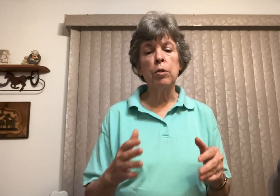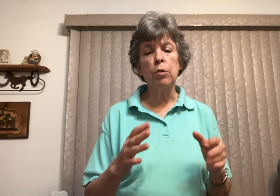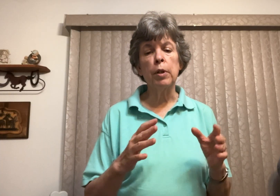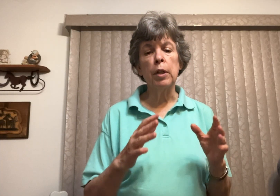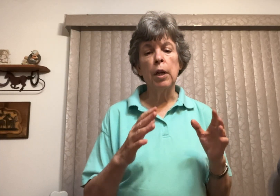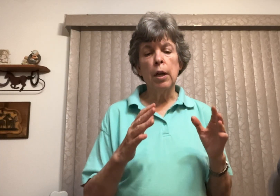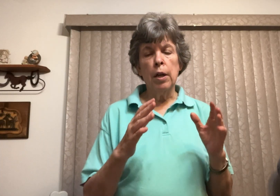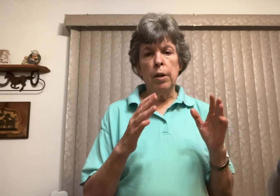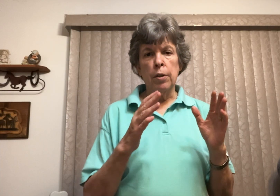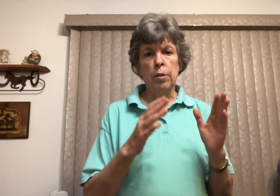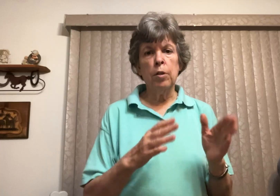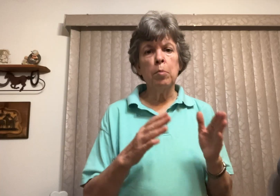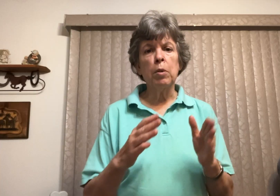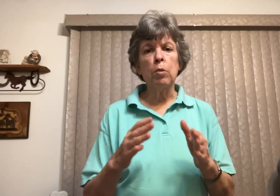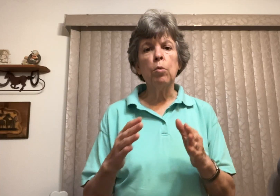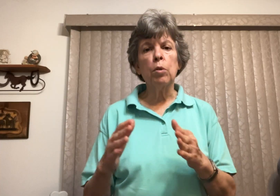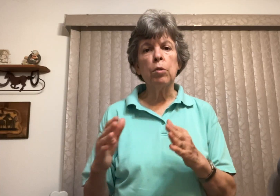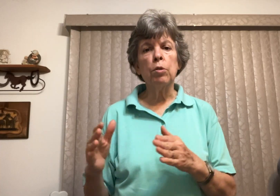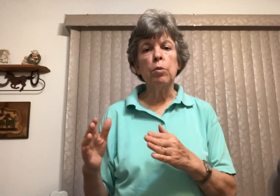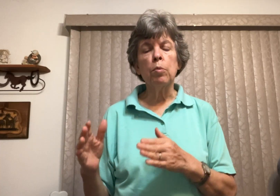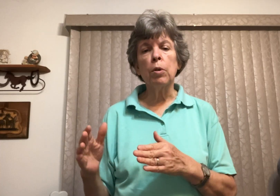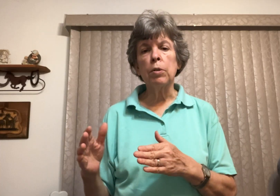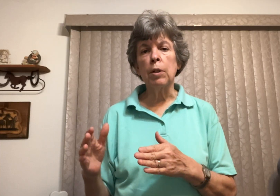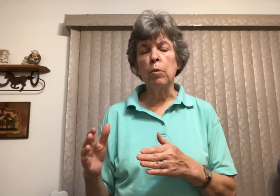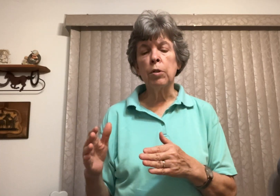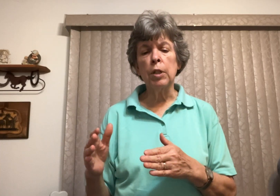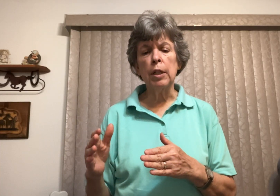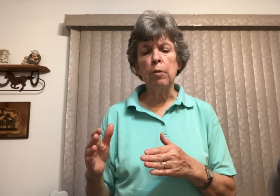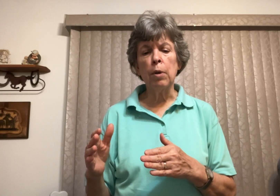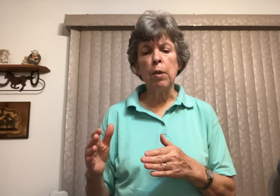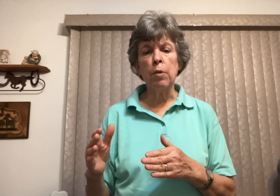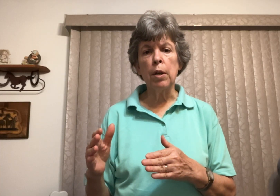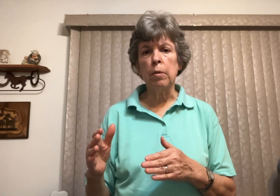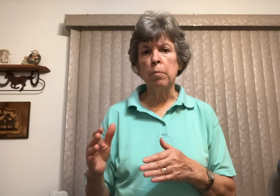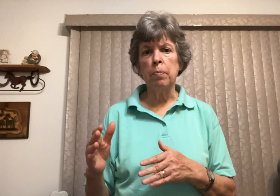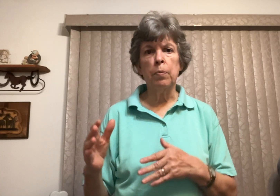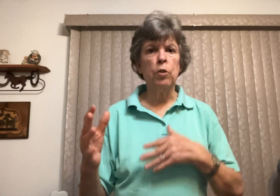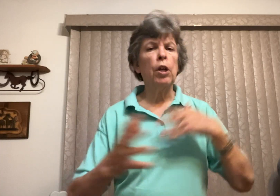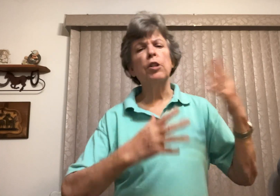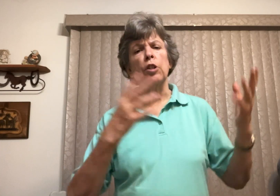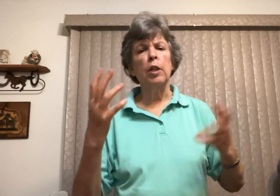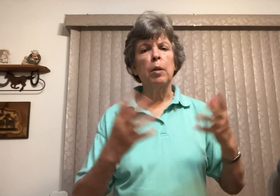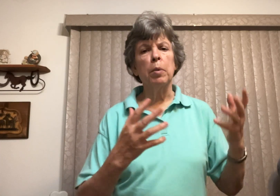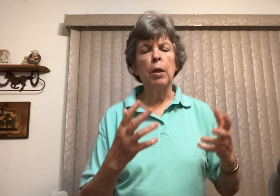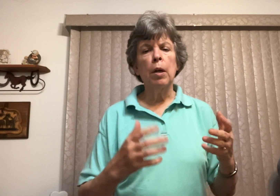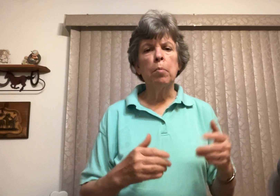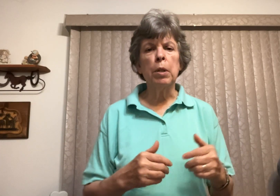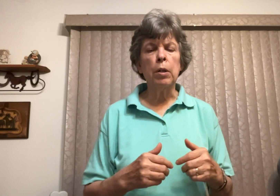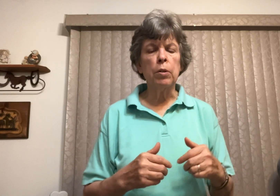doing similar order to the words that we're singing rather than changing it up, because